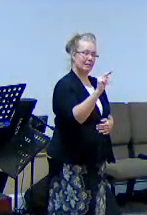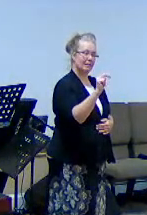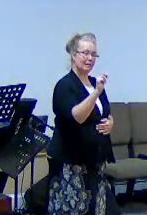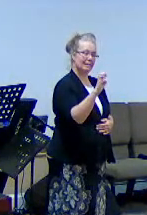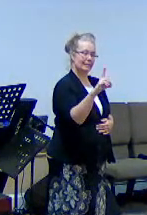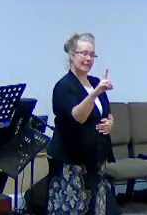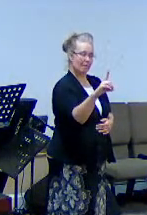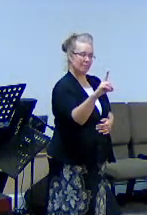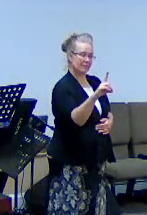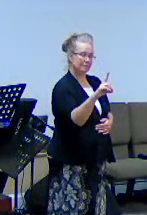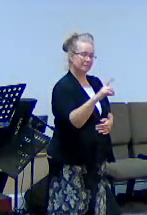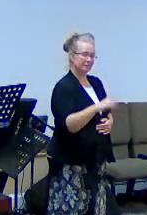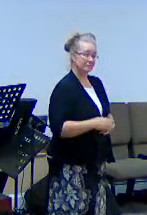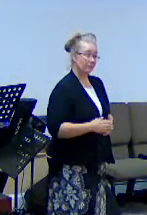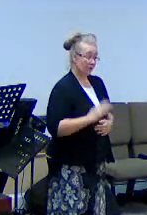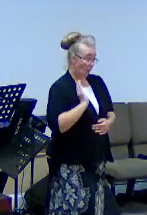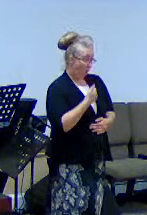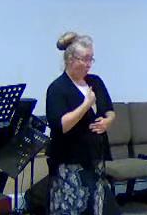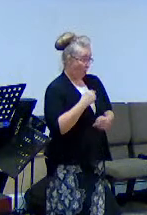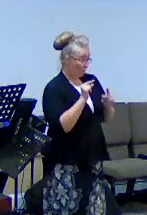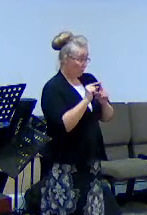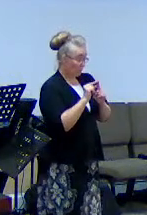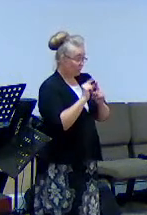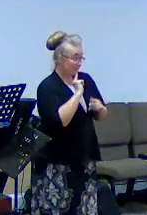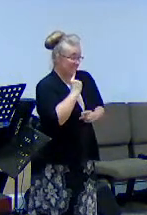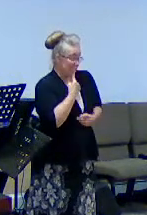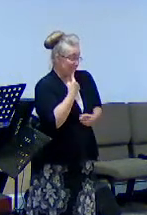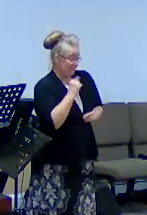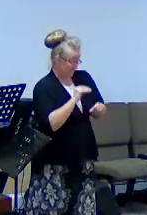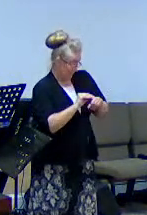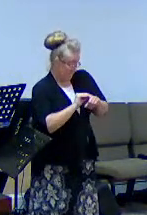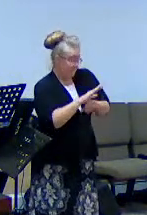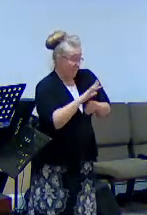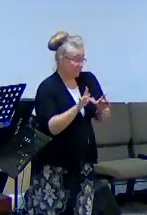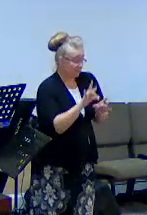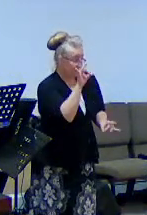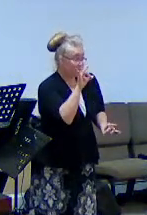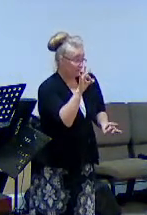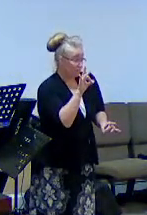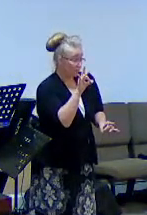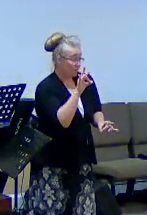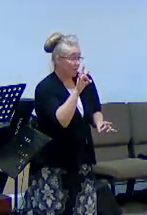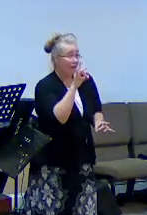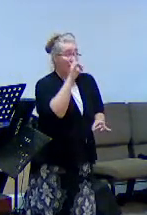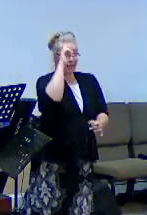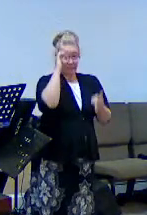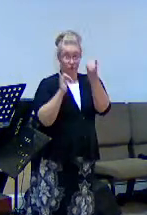that serious in their ability to affect the spiritual realm and our eternal destiny.